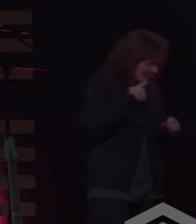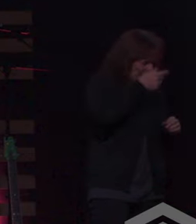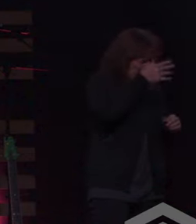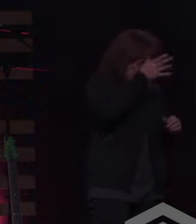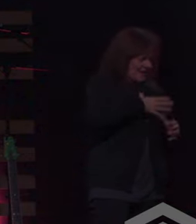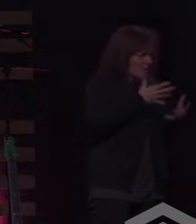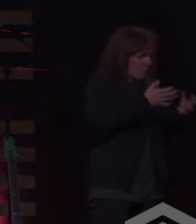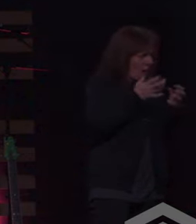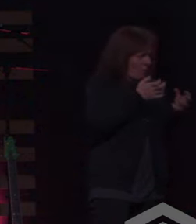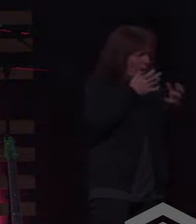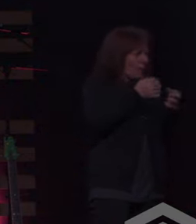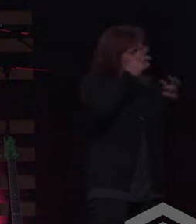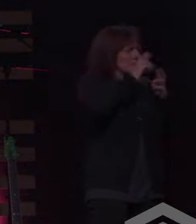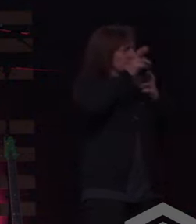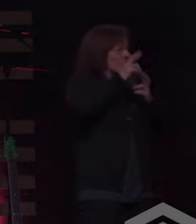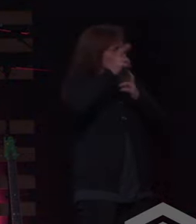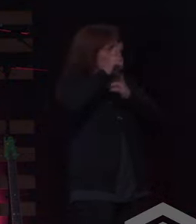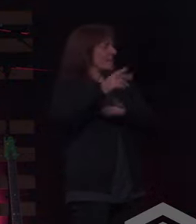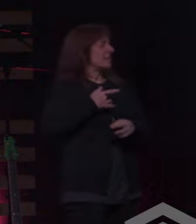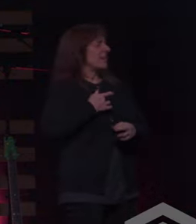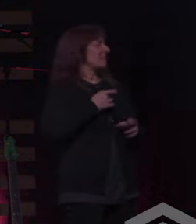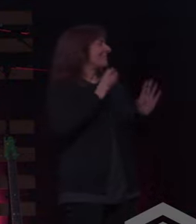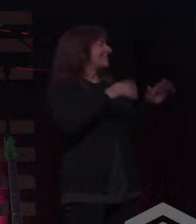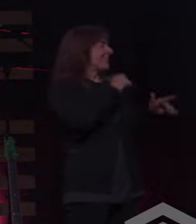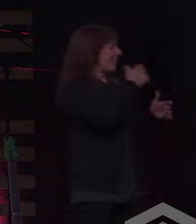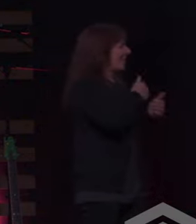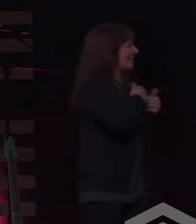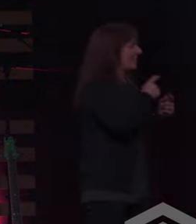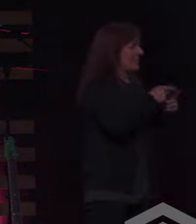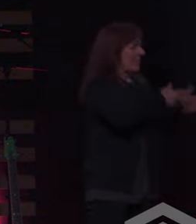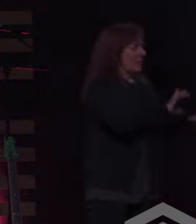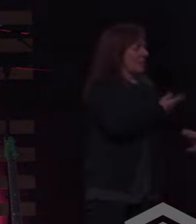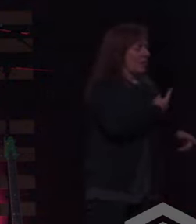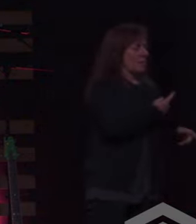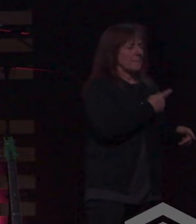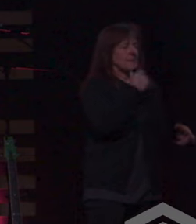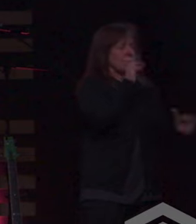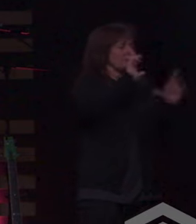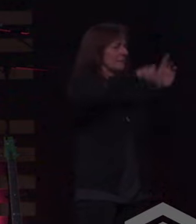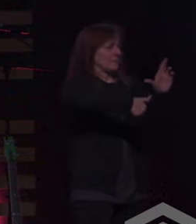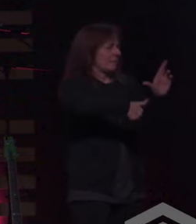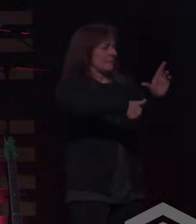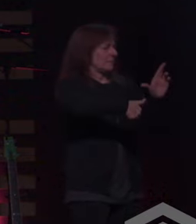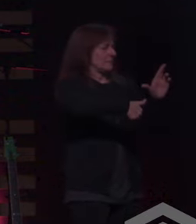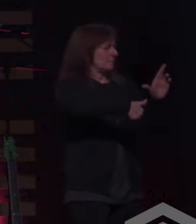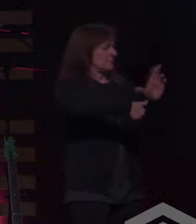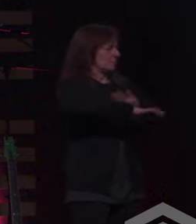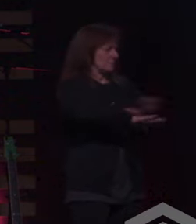men want. Men would rather feel unloved and left alone in the world than to be disrespected.